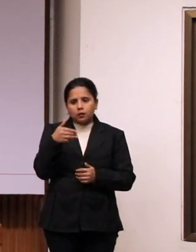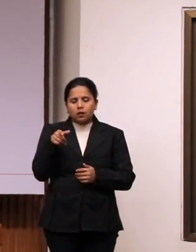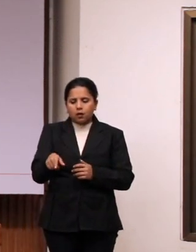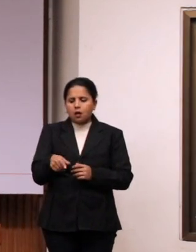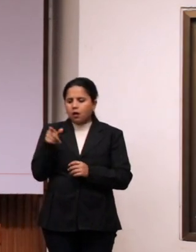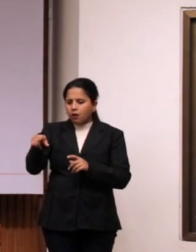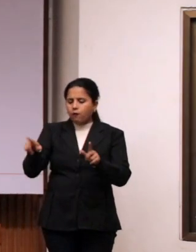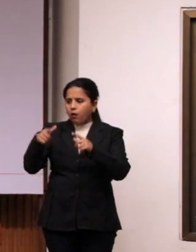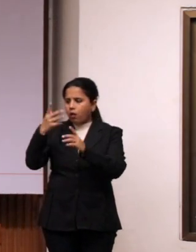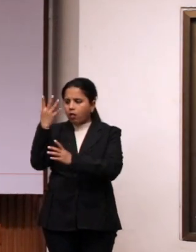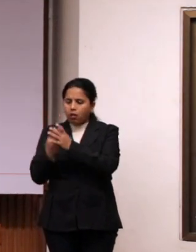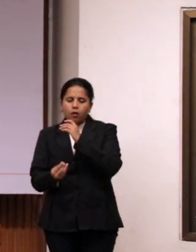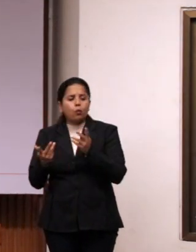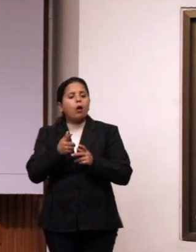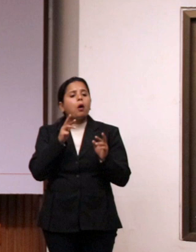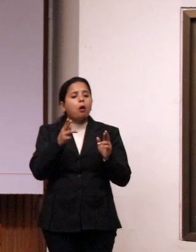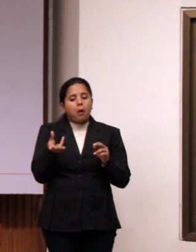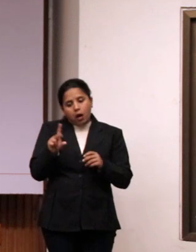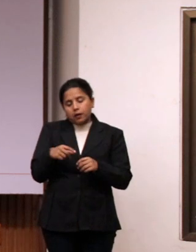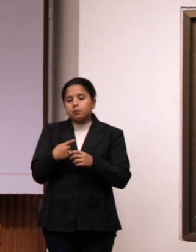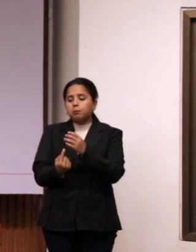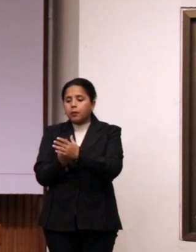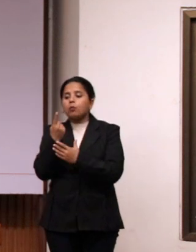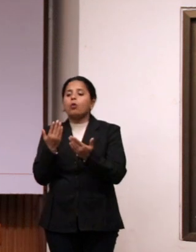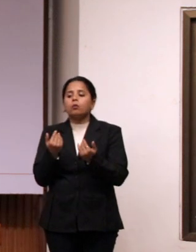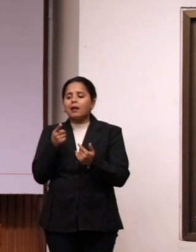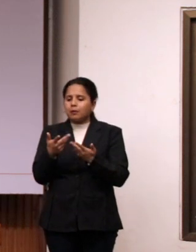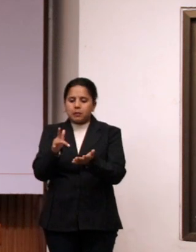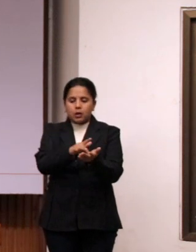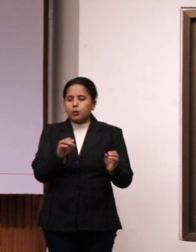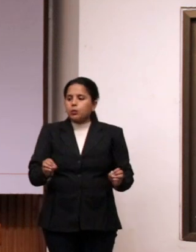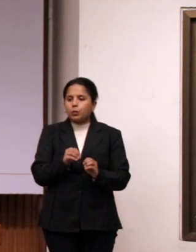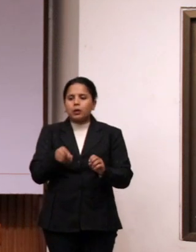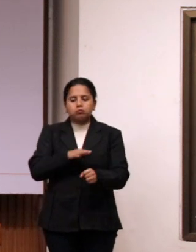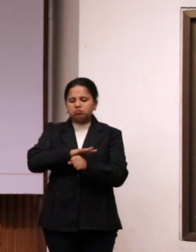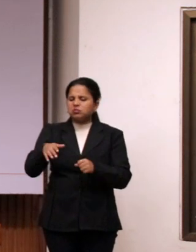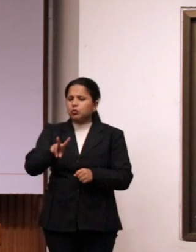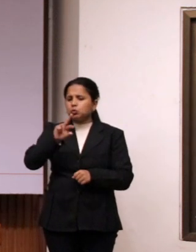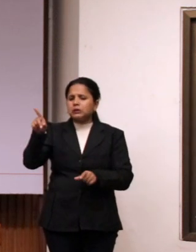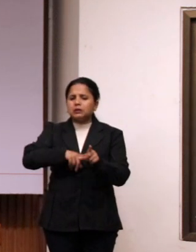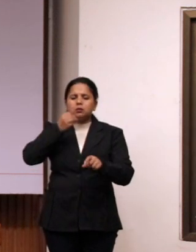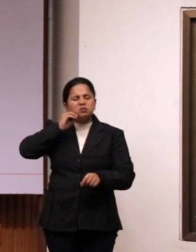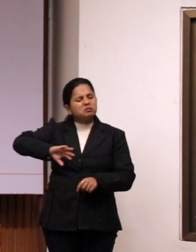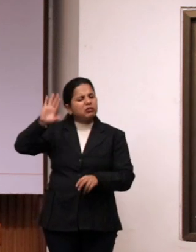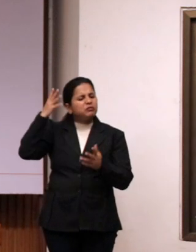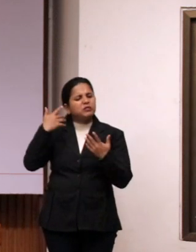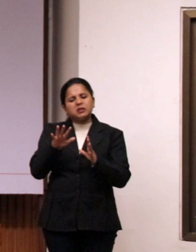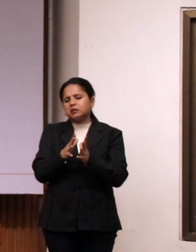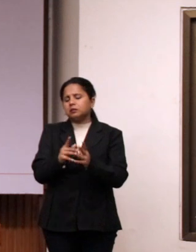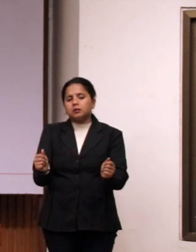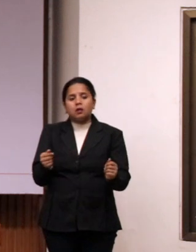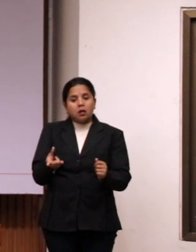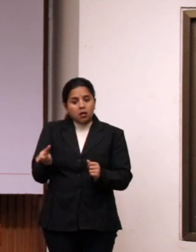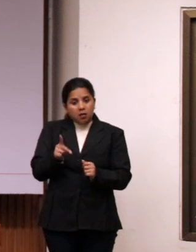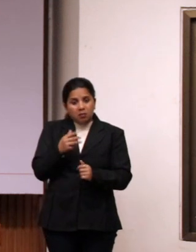degraded forest area, where you expect regeneration, but a place where there is nothing, which has been killed 200 years ago, so